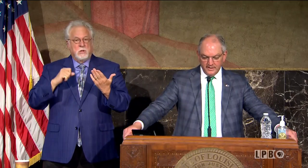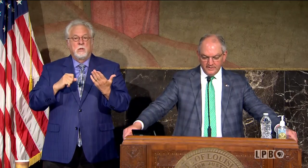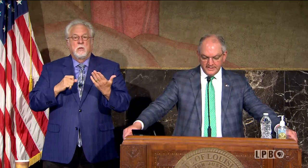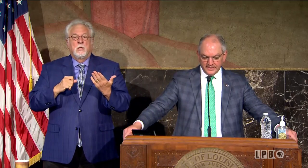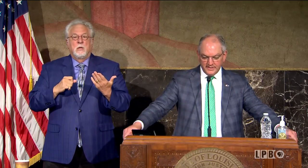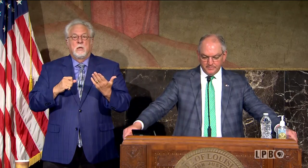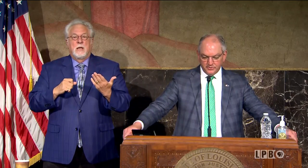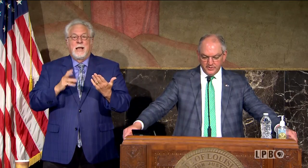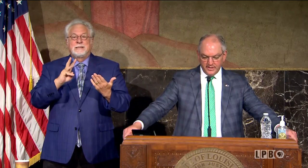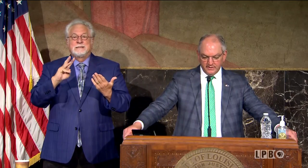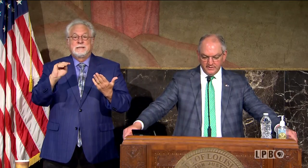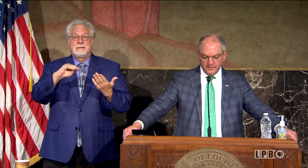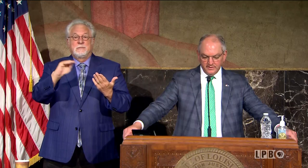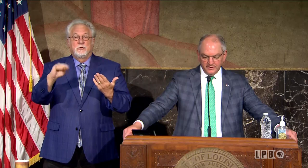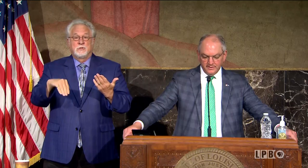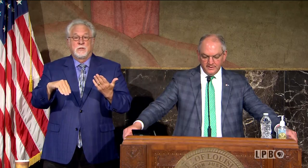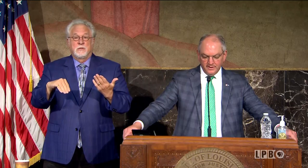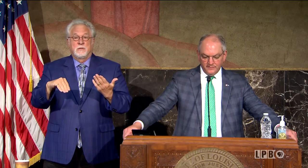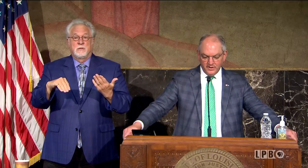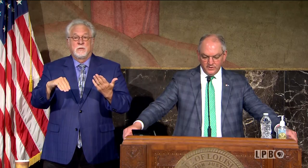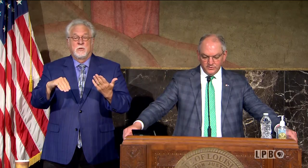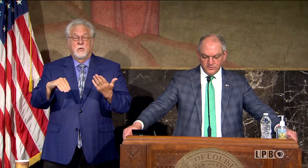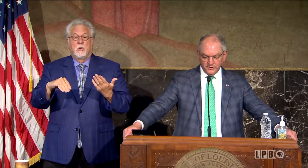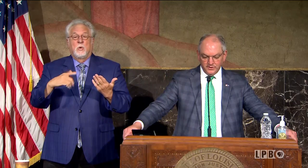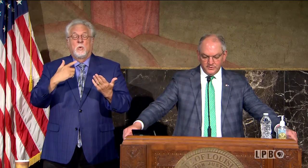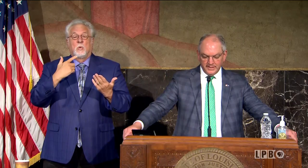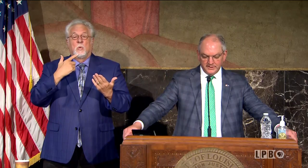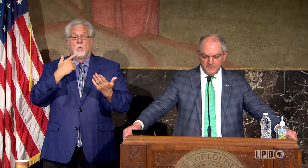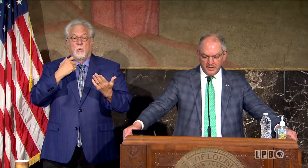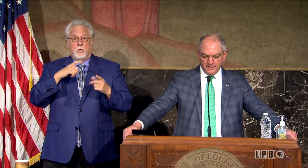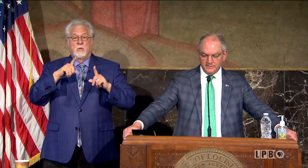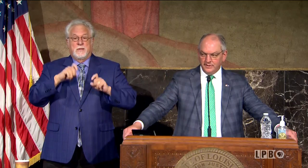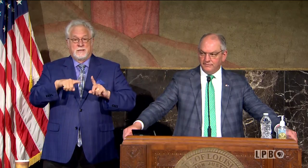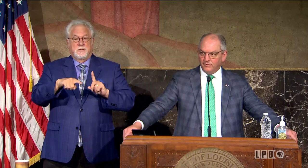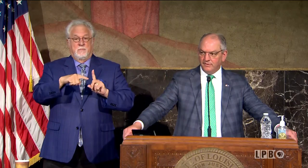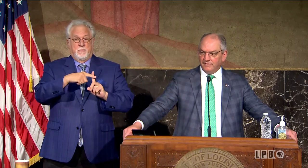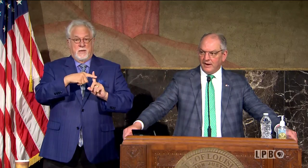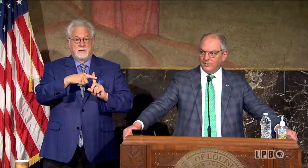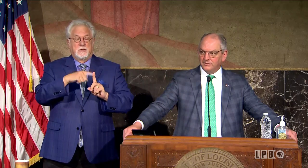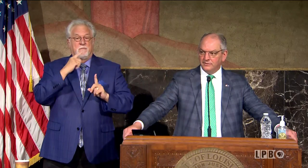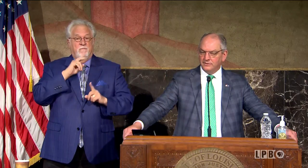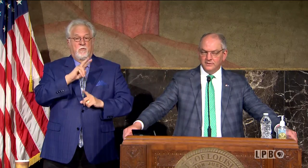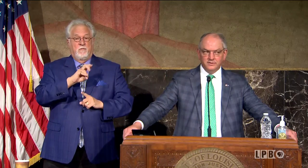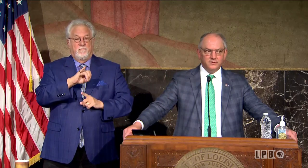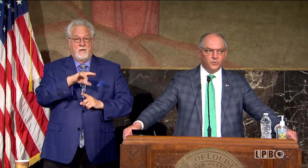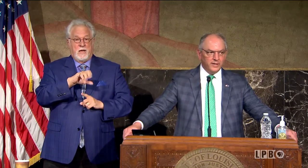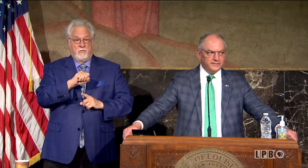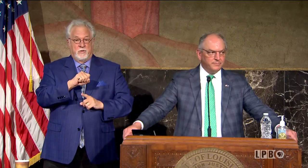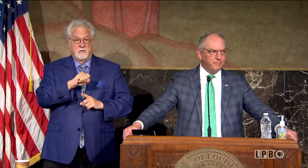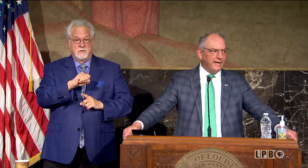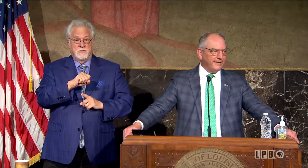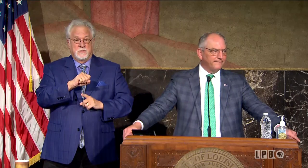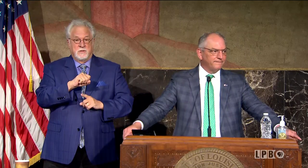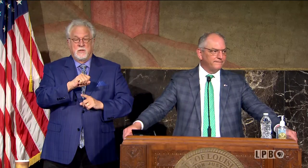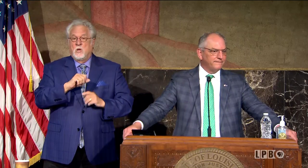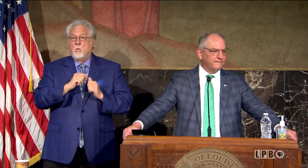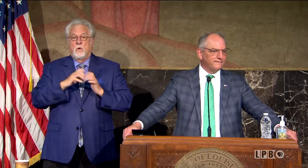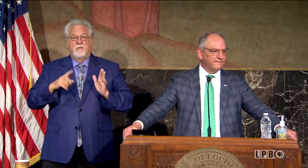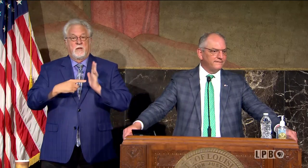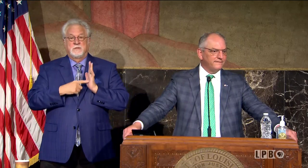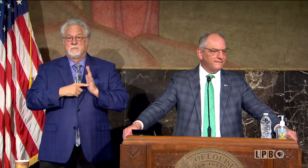that 60% of those who tested positive for the virus were asymptomatic.